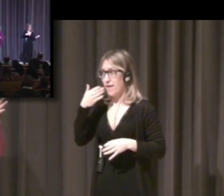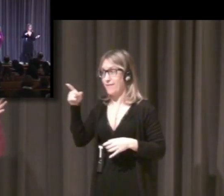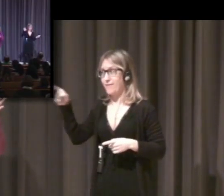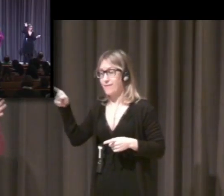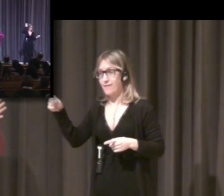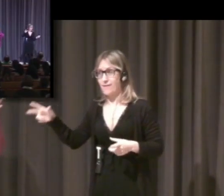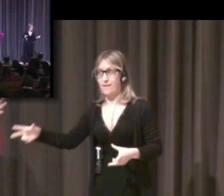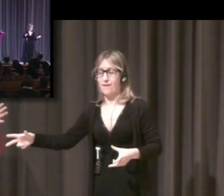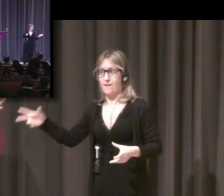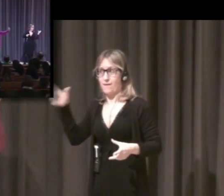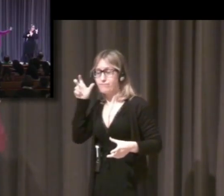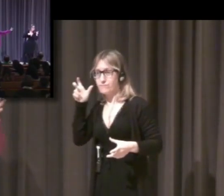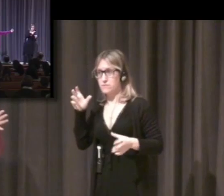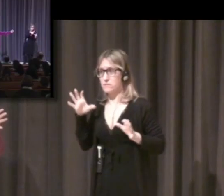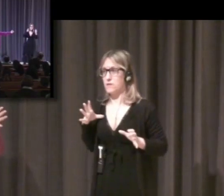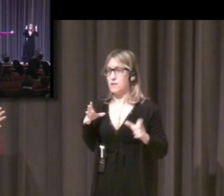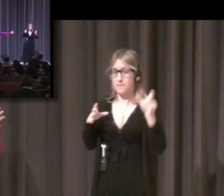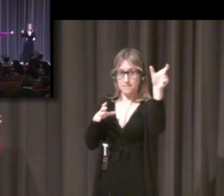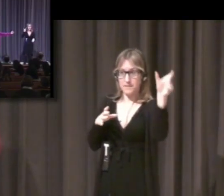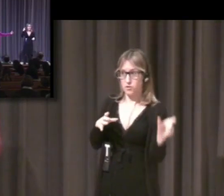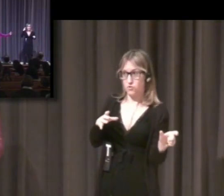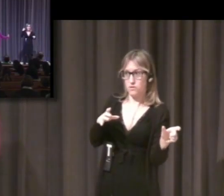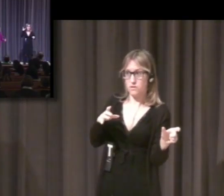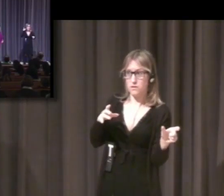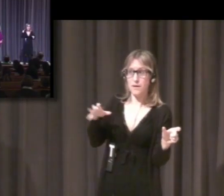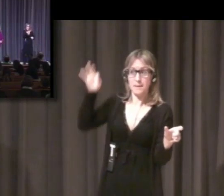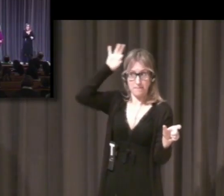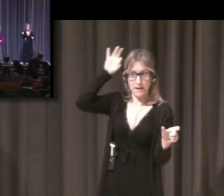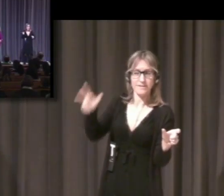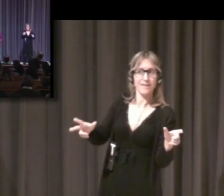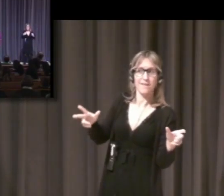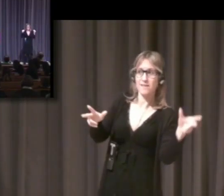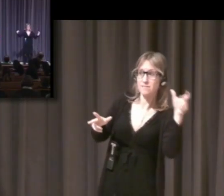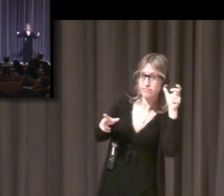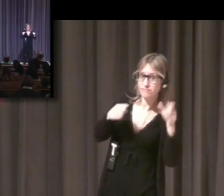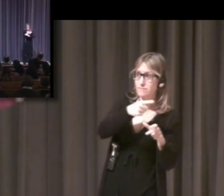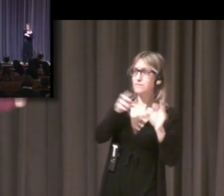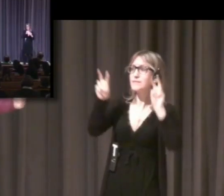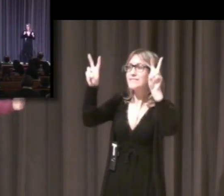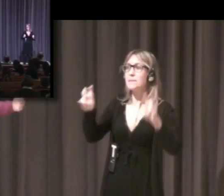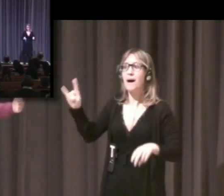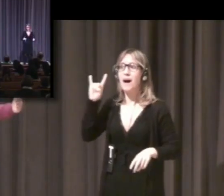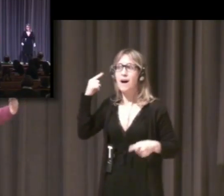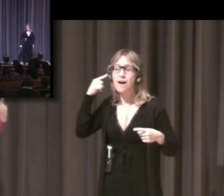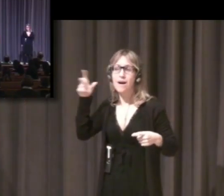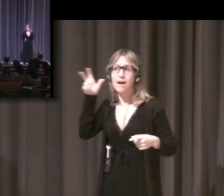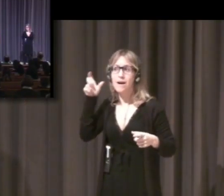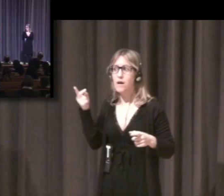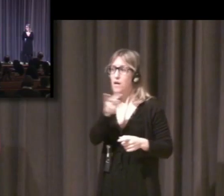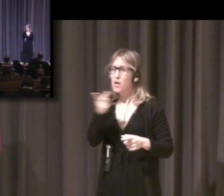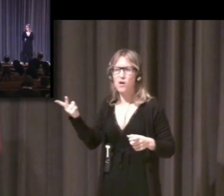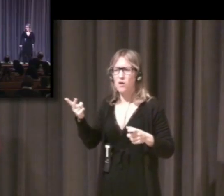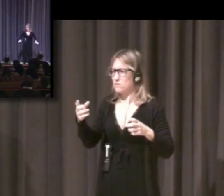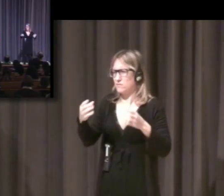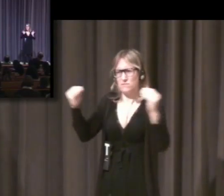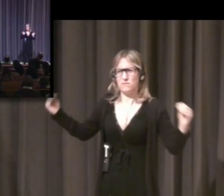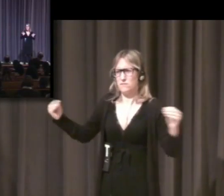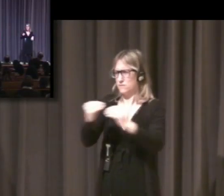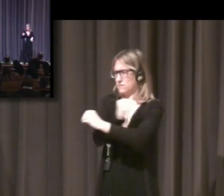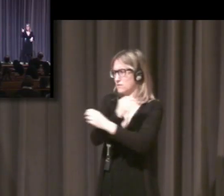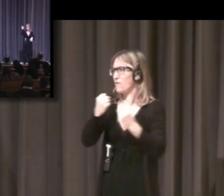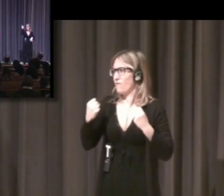auditorily, they were that far apart. The work of someone who has a cochlear